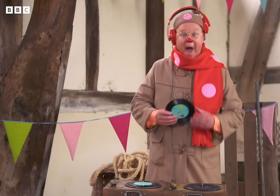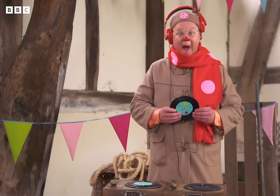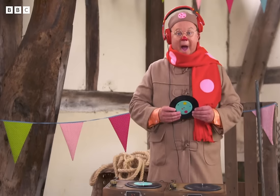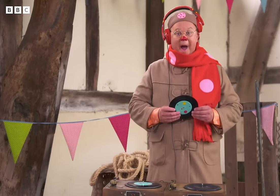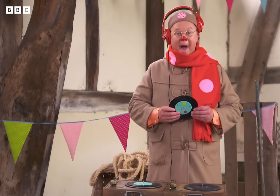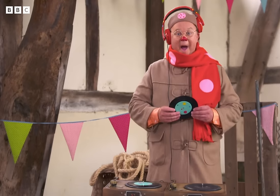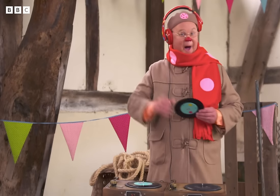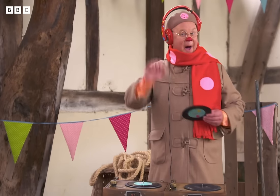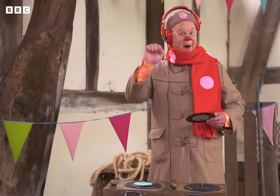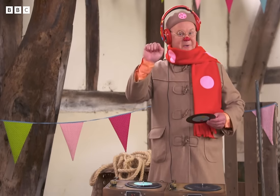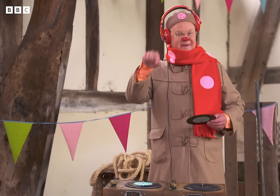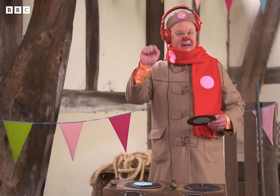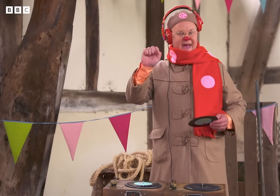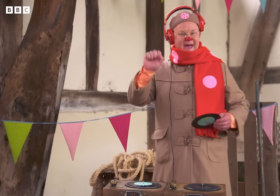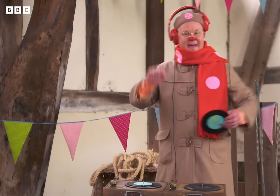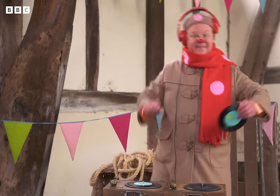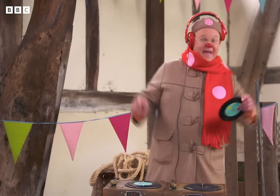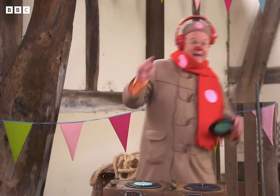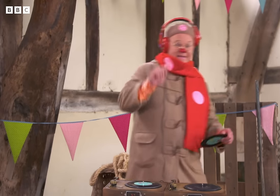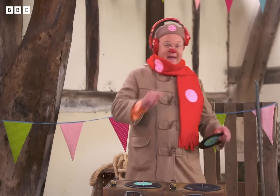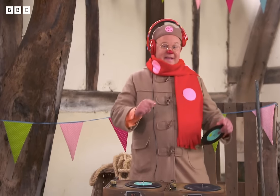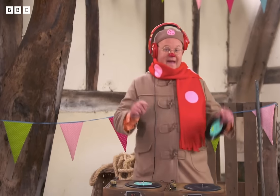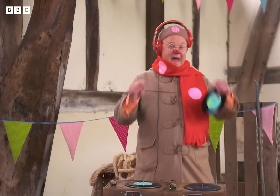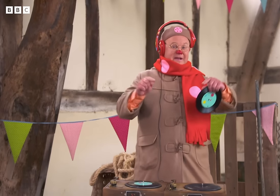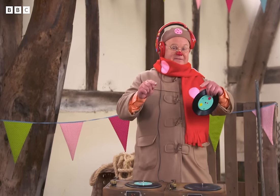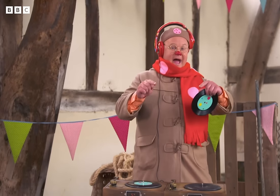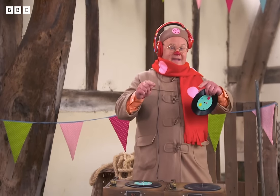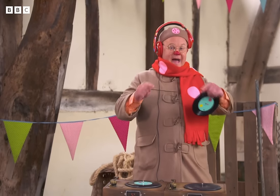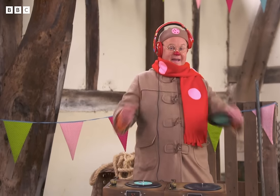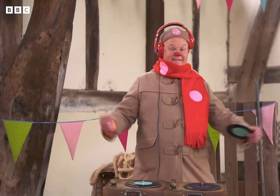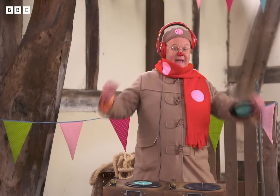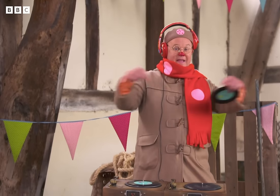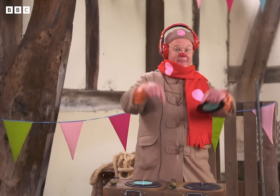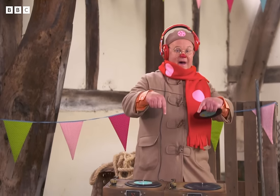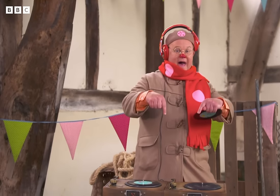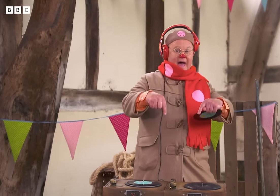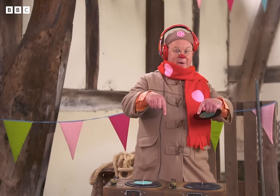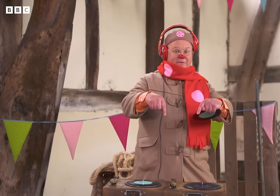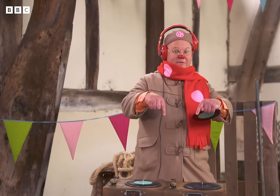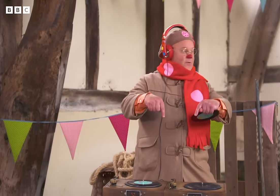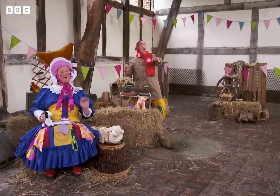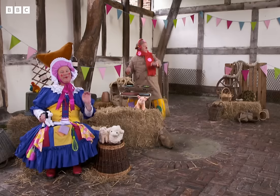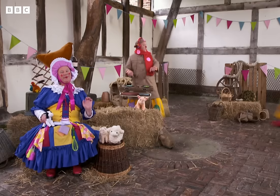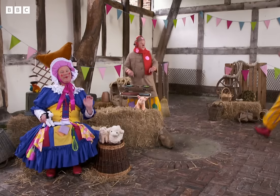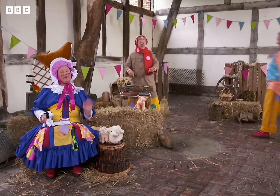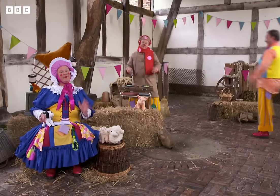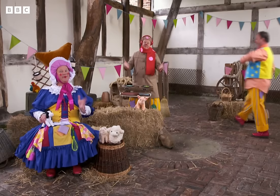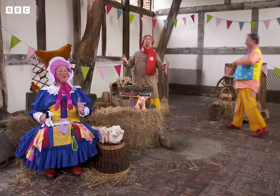Grandad Tumble? Oh, yes. DJ Grandad is in the house. Well, on the farm.